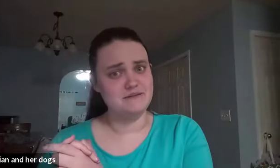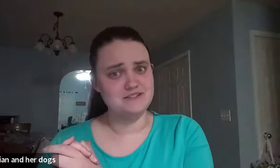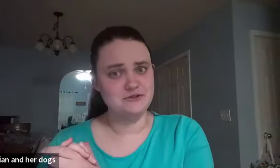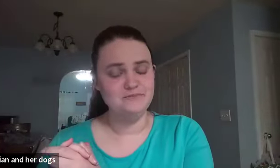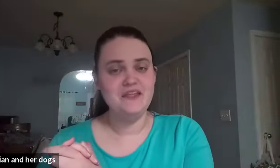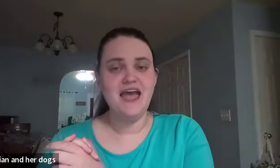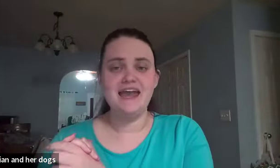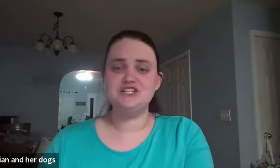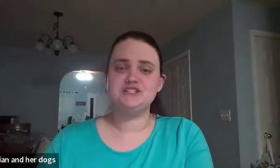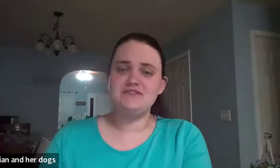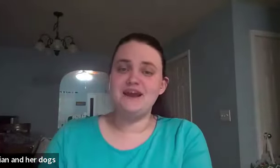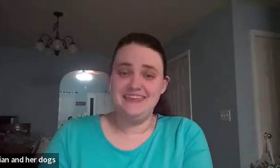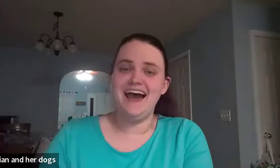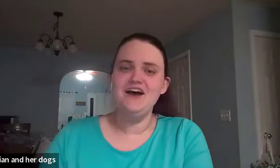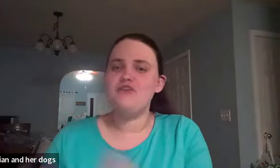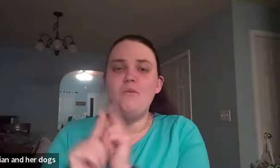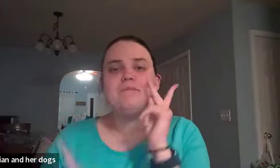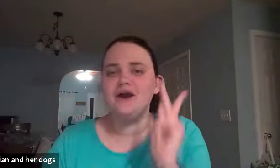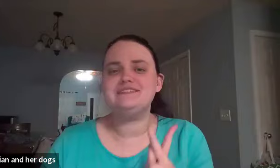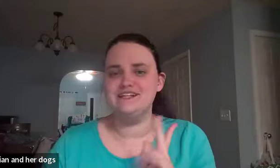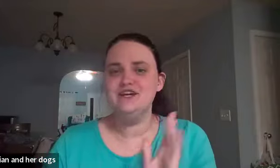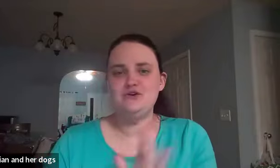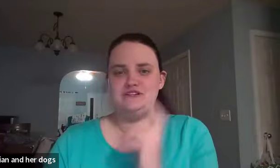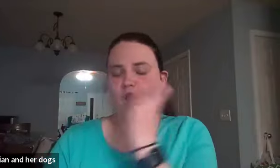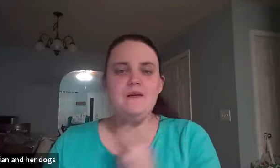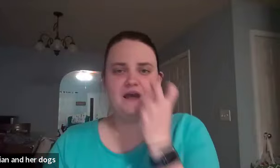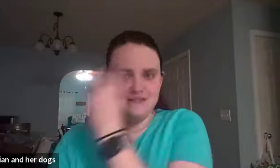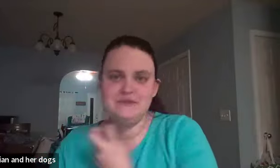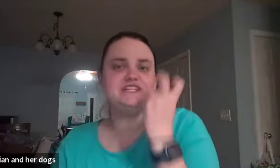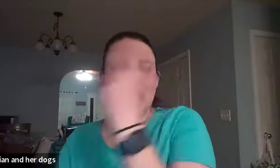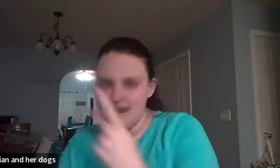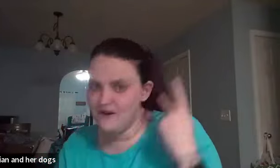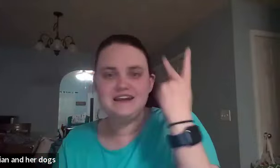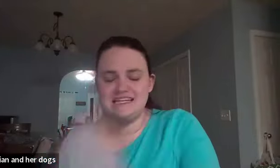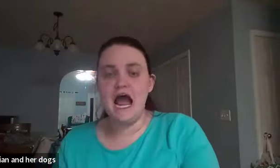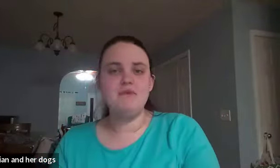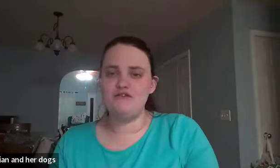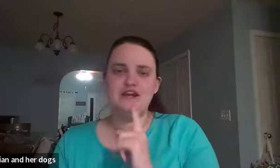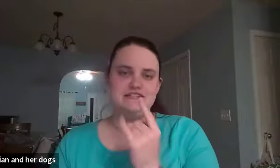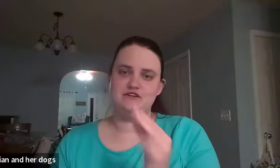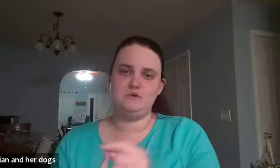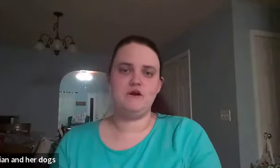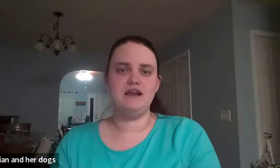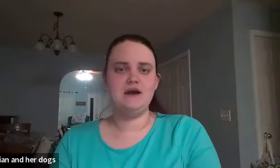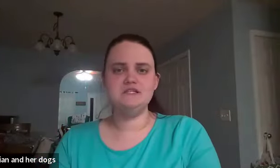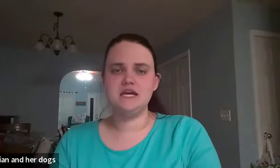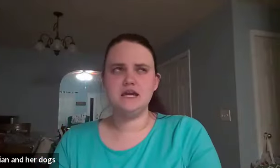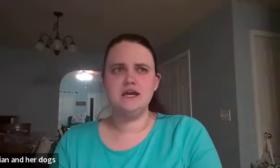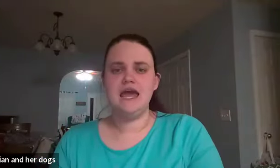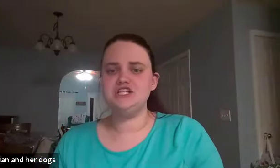at my school. And I just sat there, yeah, the one person who is all about speech and phonics, and I'm over here saying this word wrong. And I was like, and I just